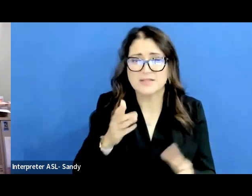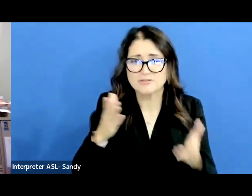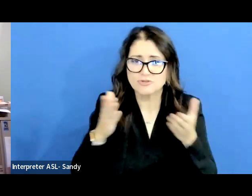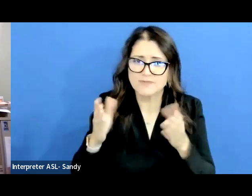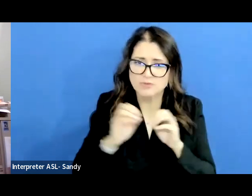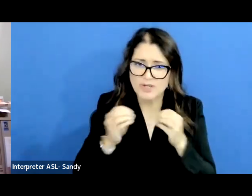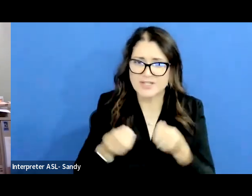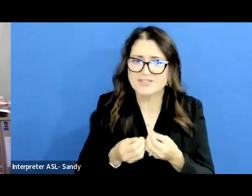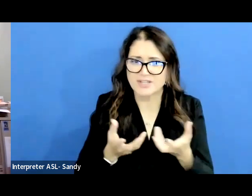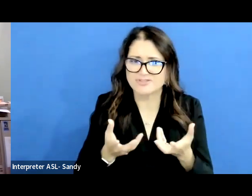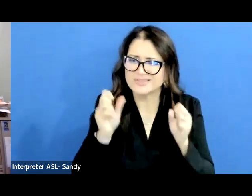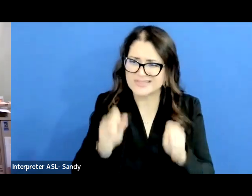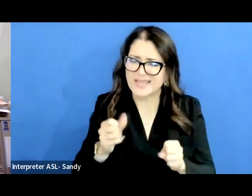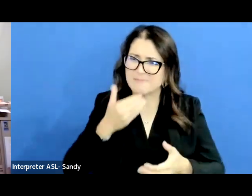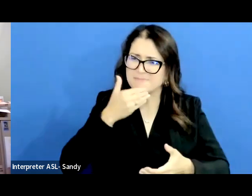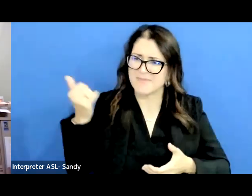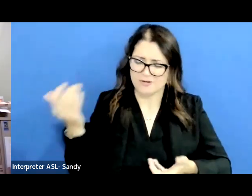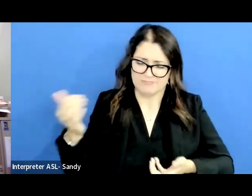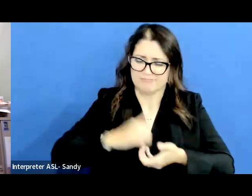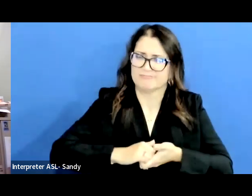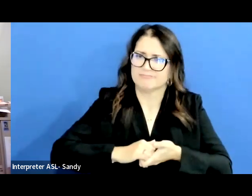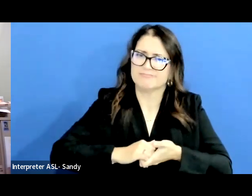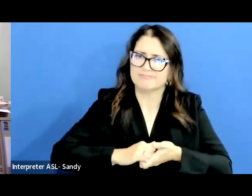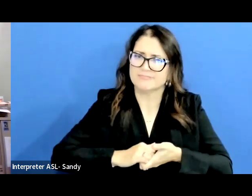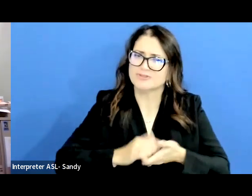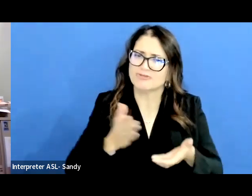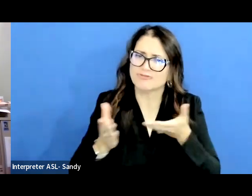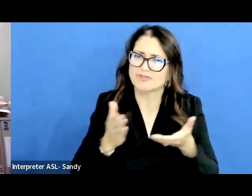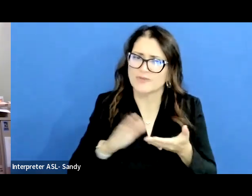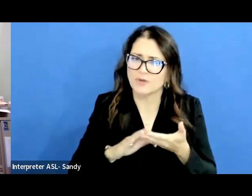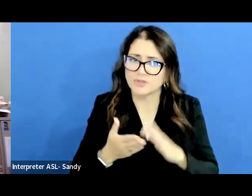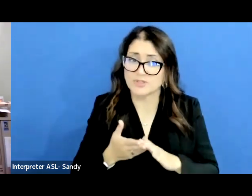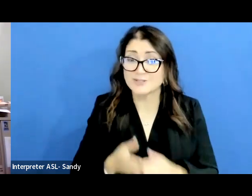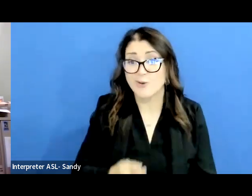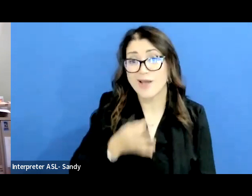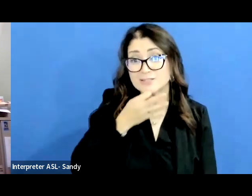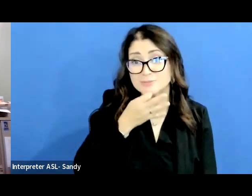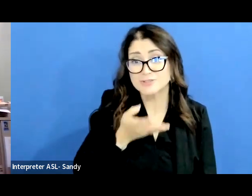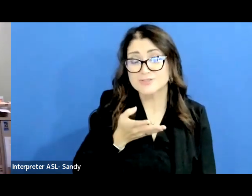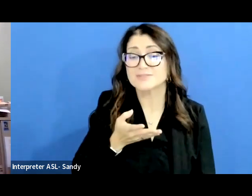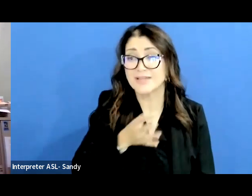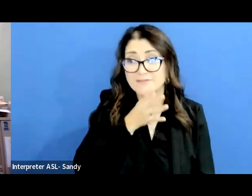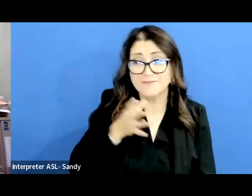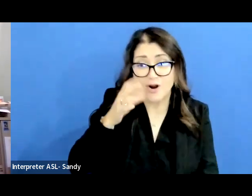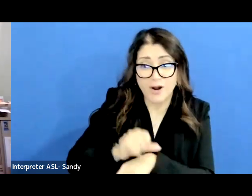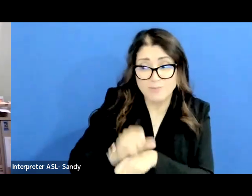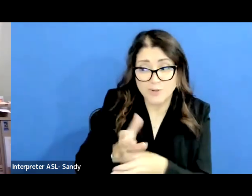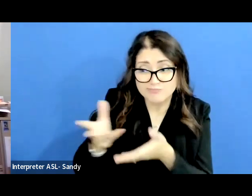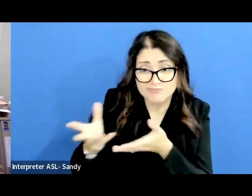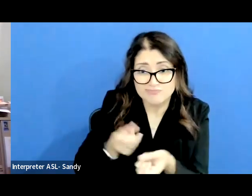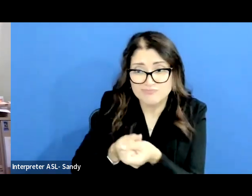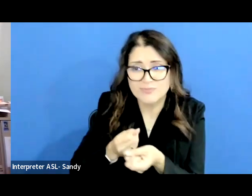partnerships to better serve the community. So experts in serving farm workers can train and help improve